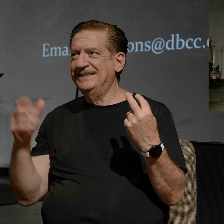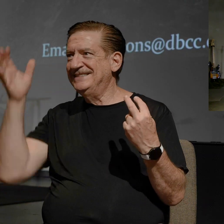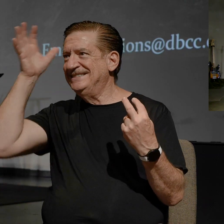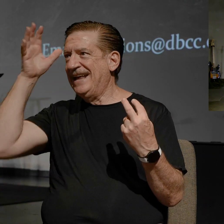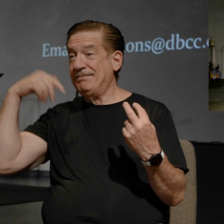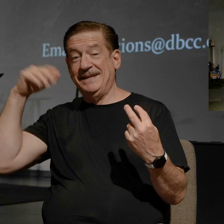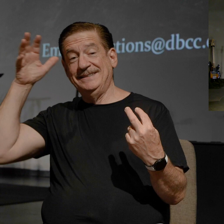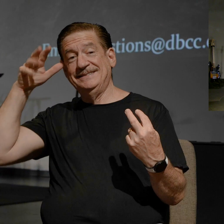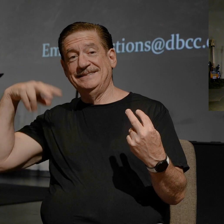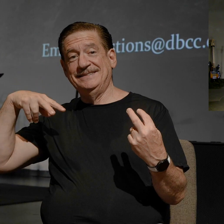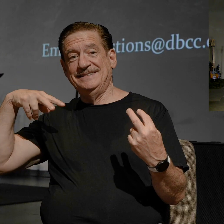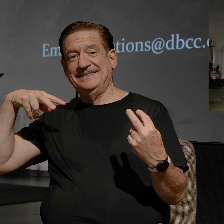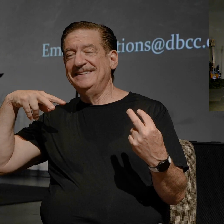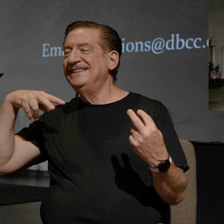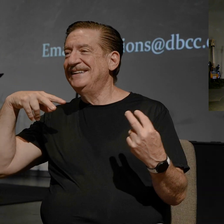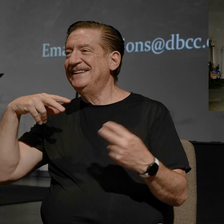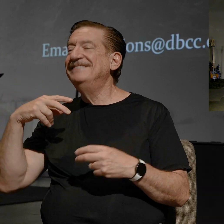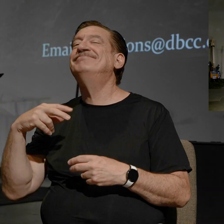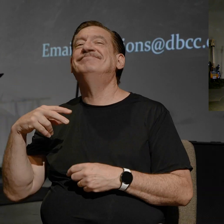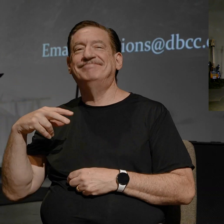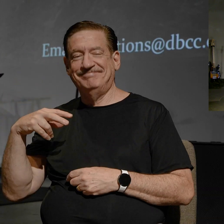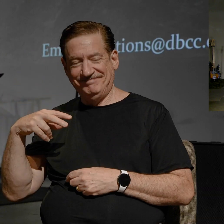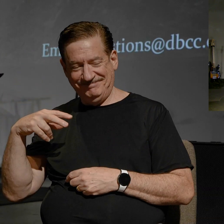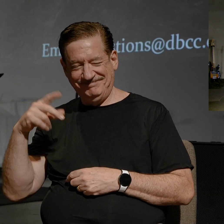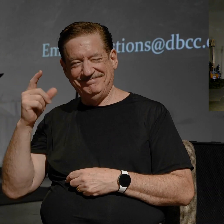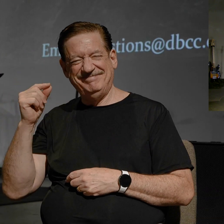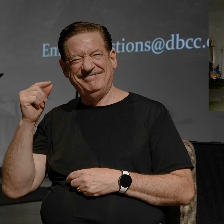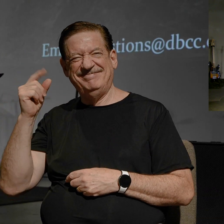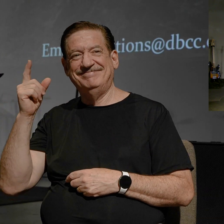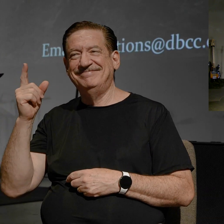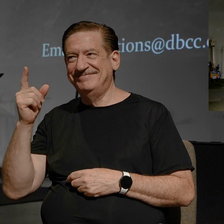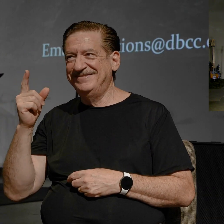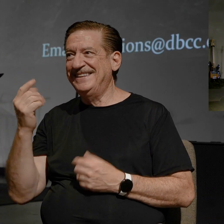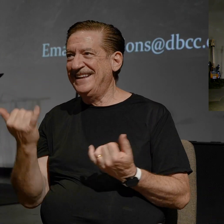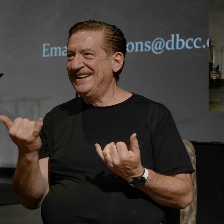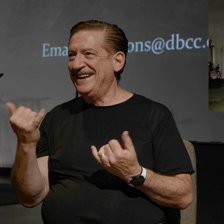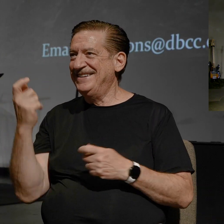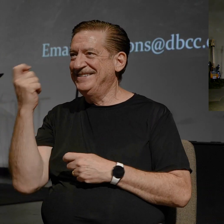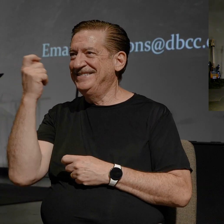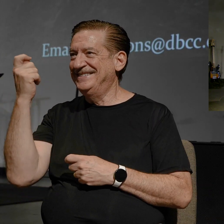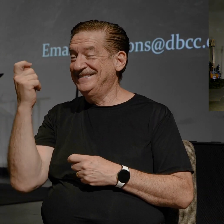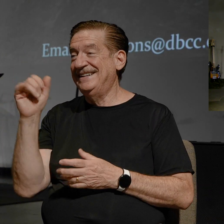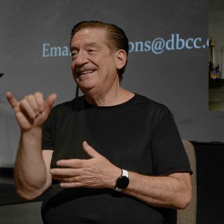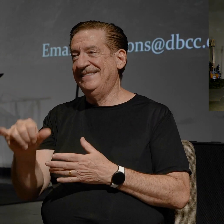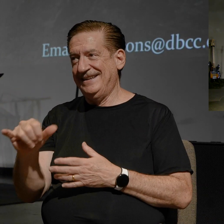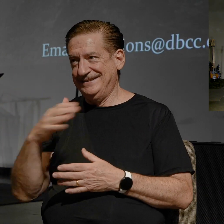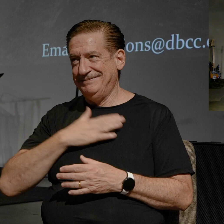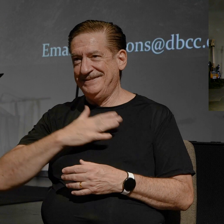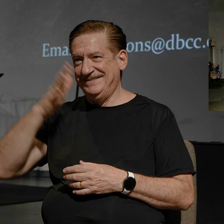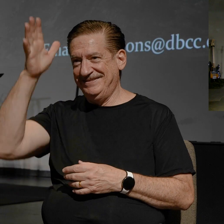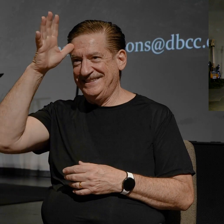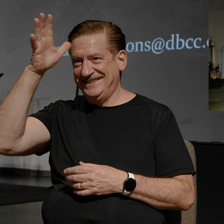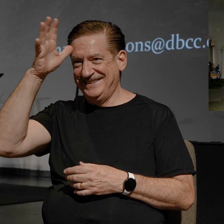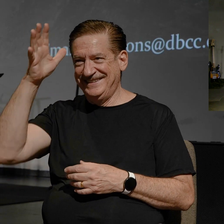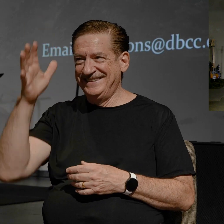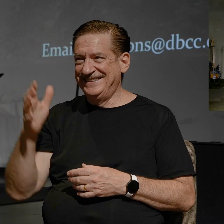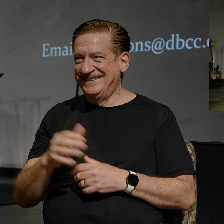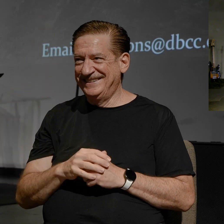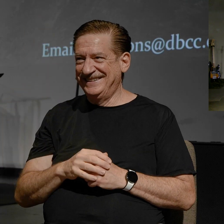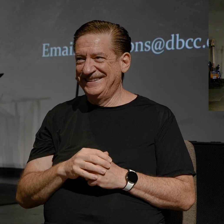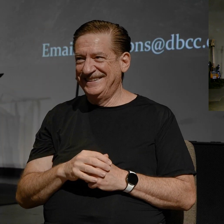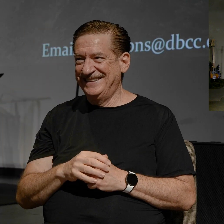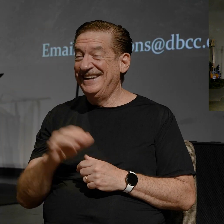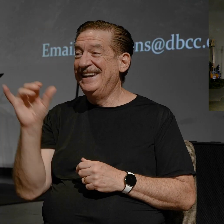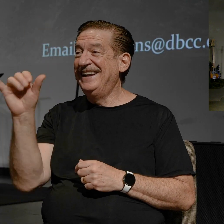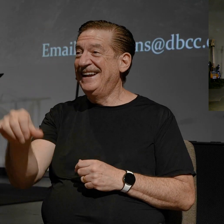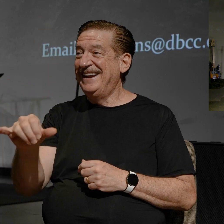my dad with his coffee cup, just give him a nod and a wink, and on he went. That's my father.